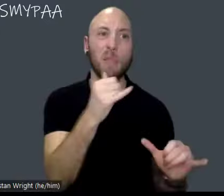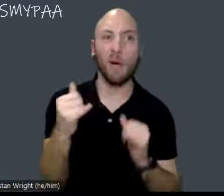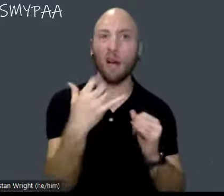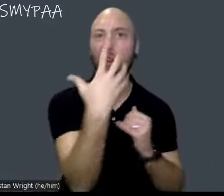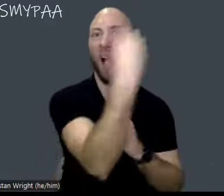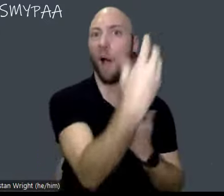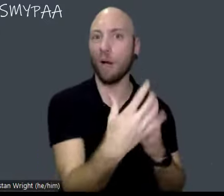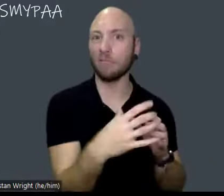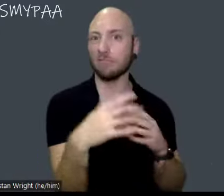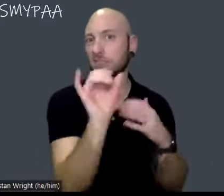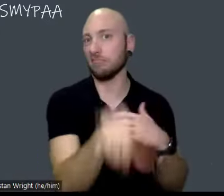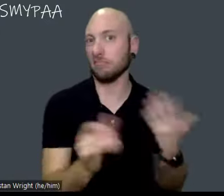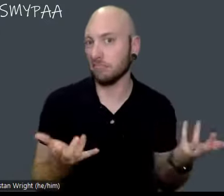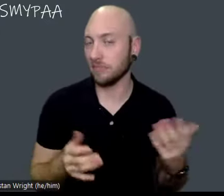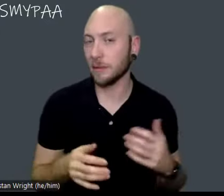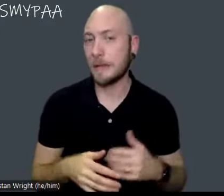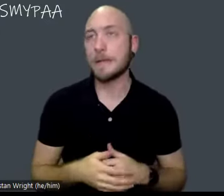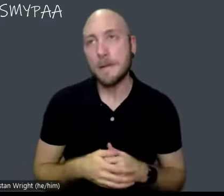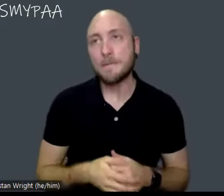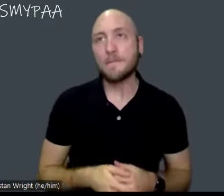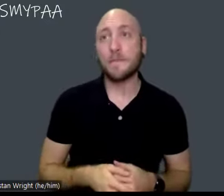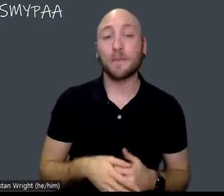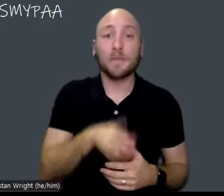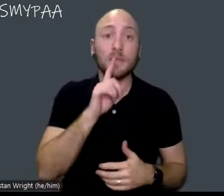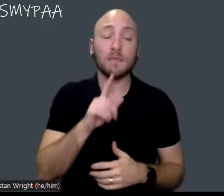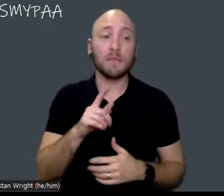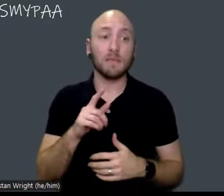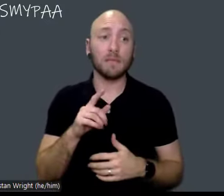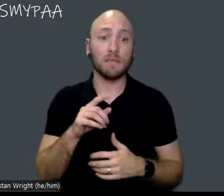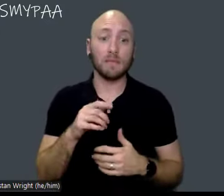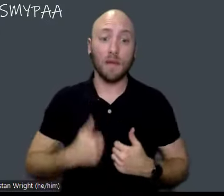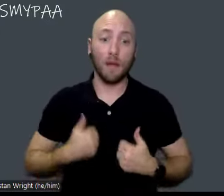And life kept on going in this